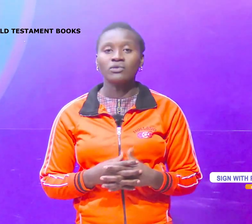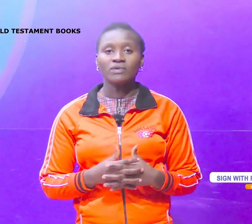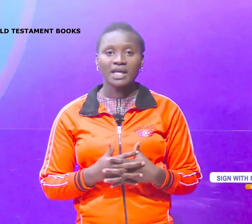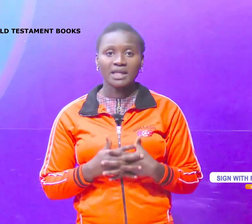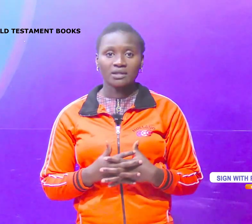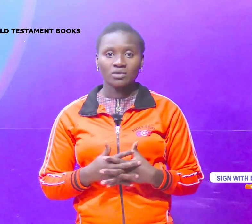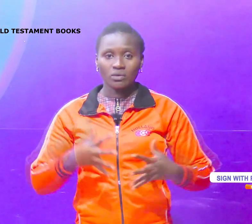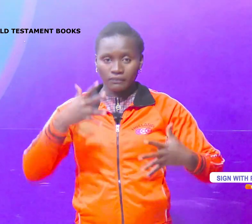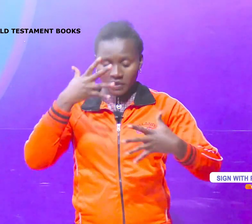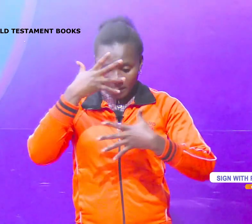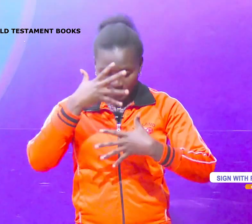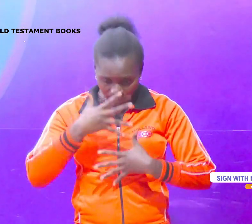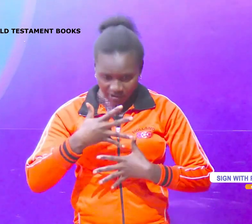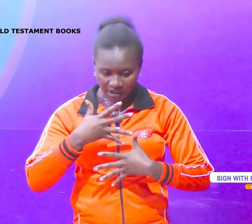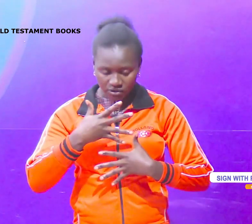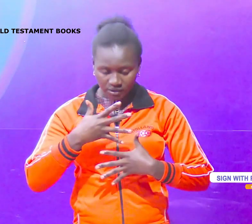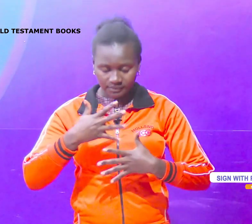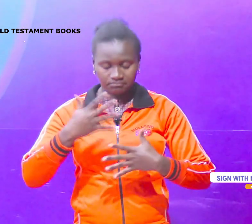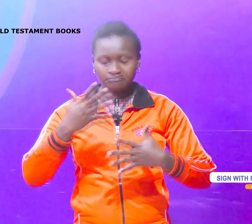it? So Lamentations,